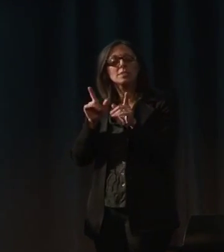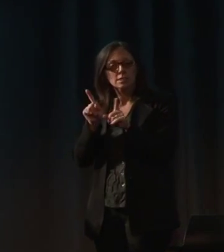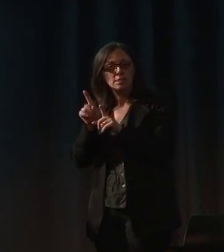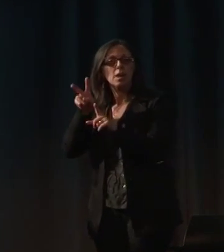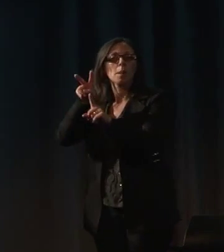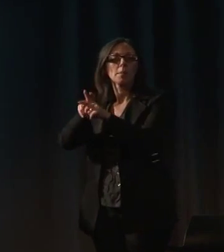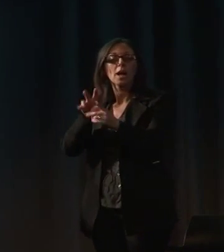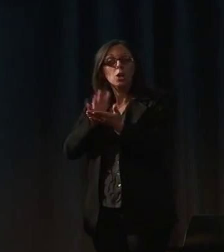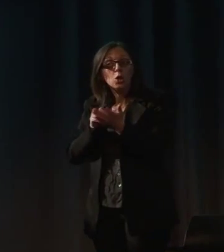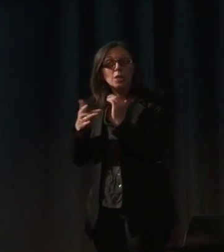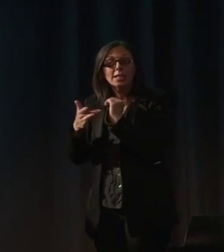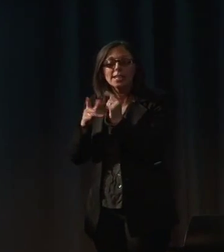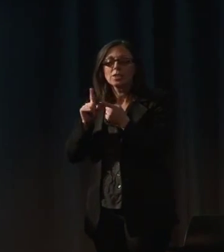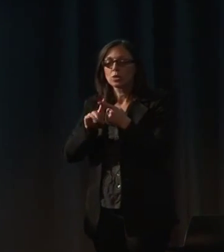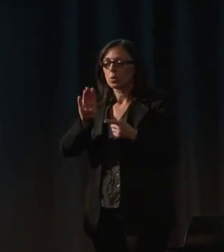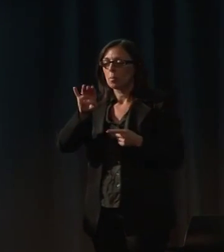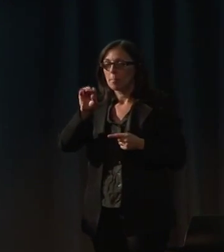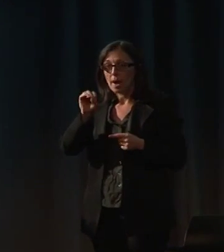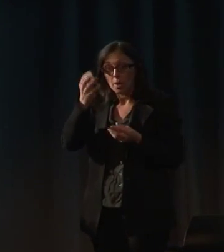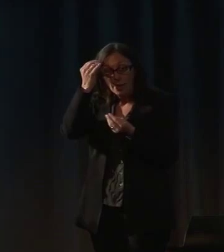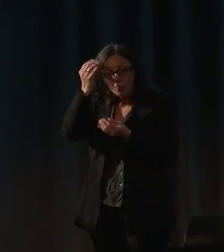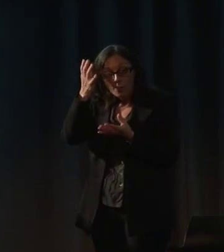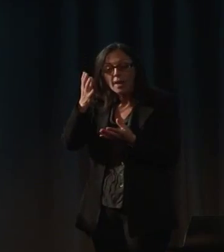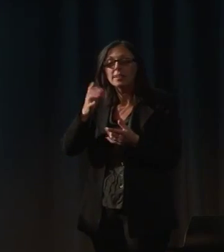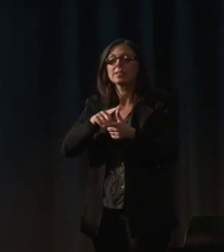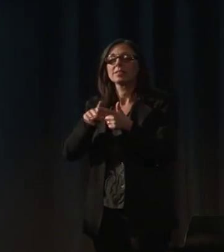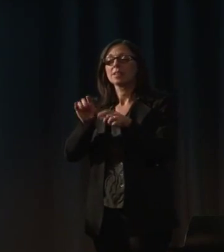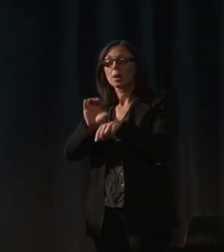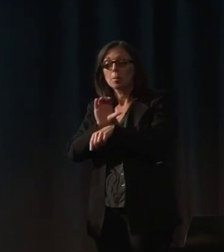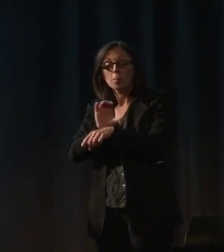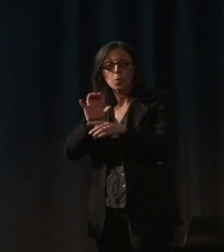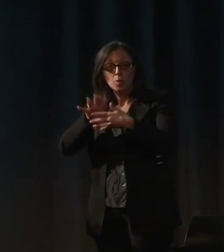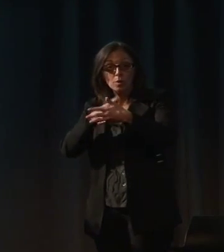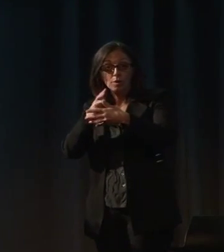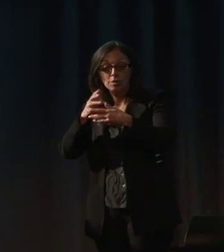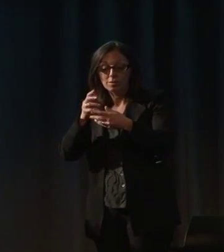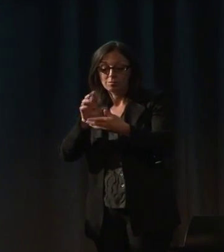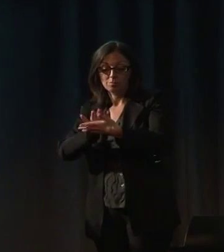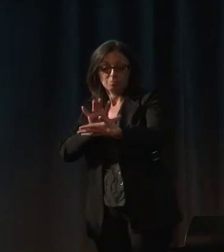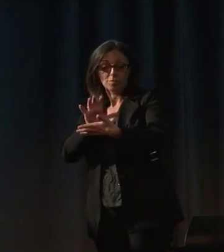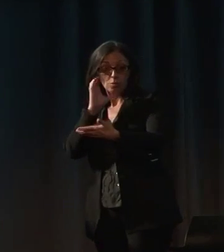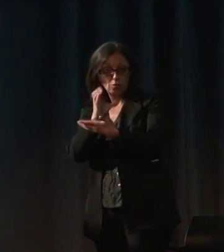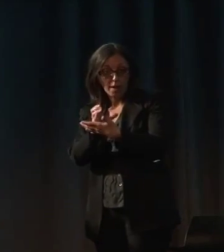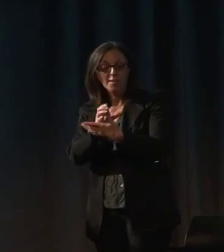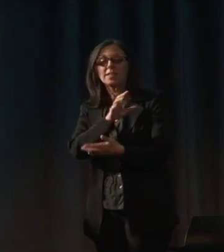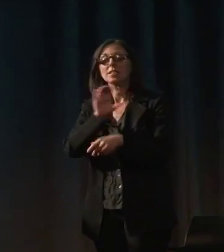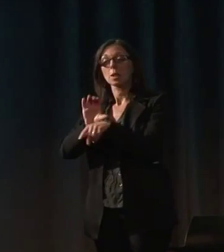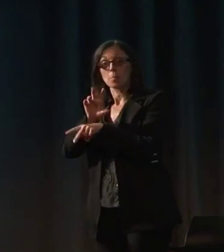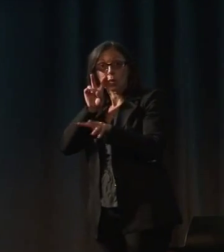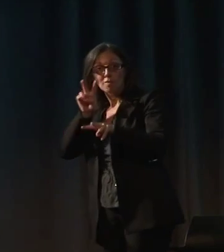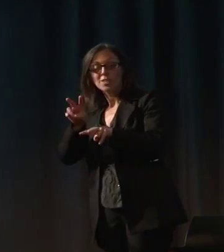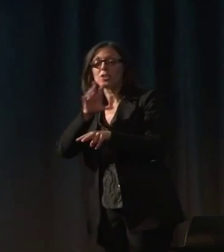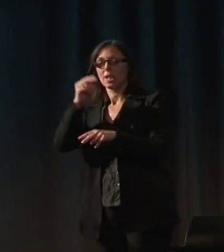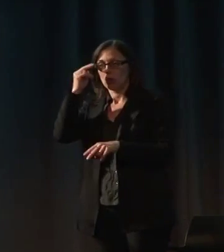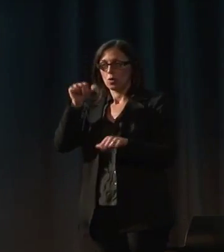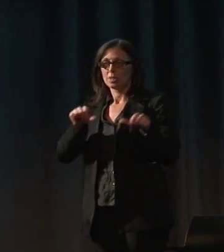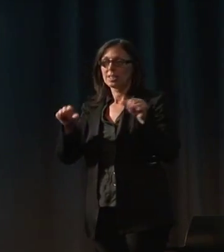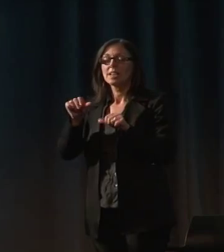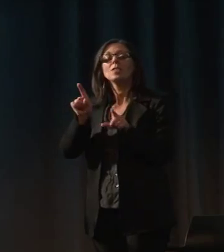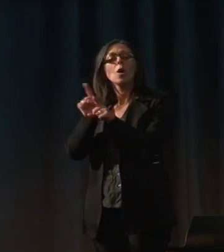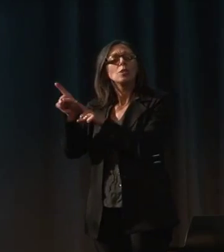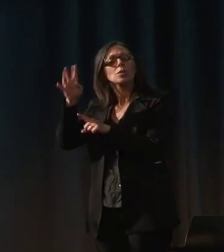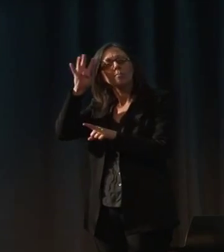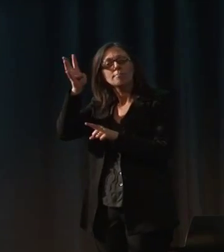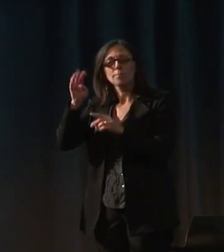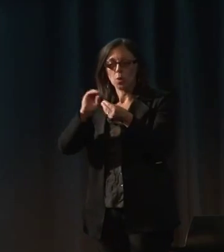bioinformatics, computer graphics, computer vision, and neuroscience. He has also developed an influential quantitative model of visual recognition in the